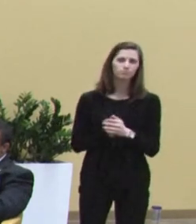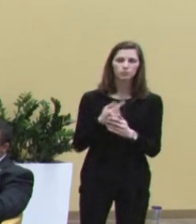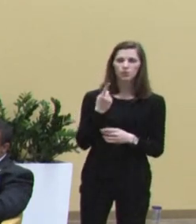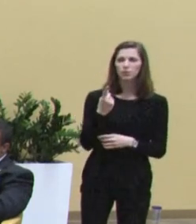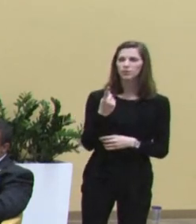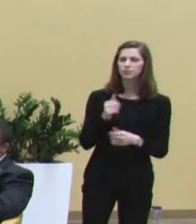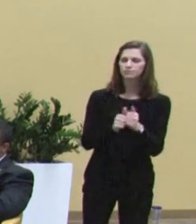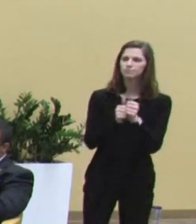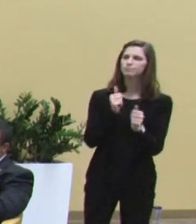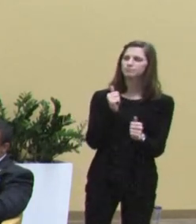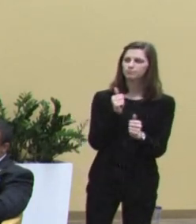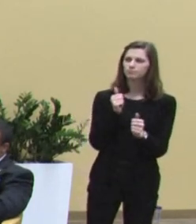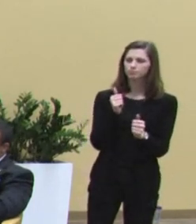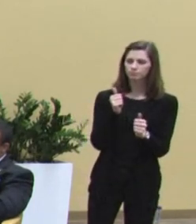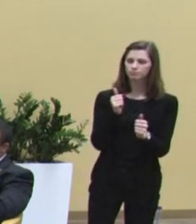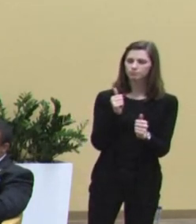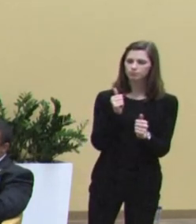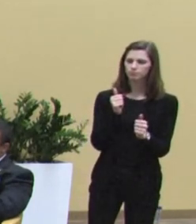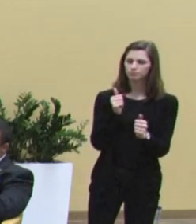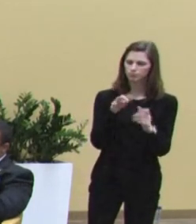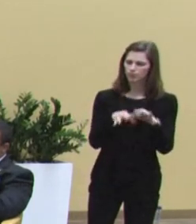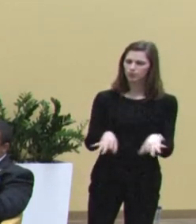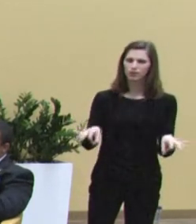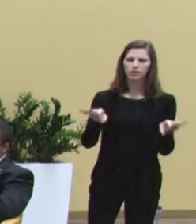one of the most critical